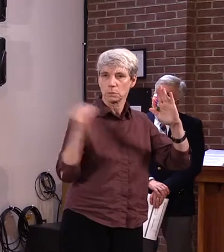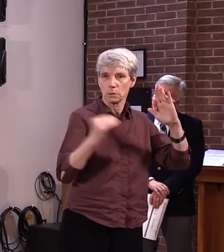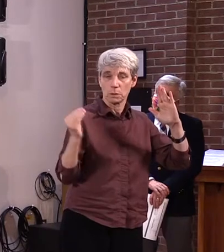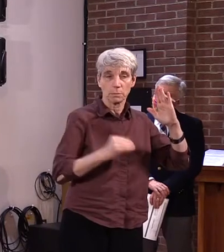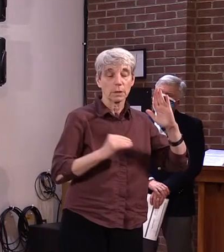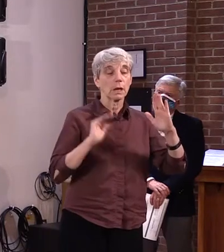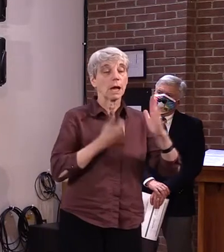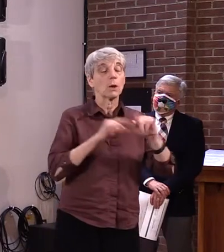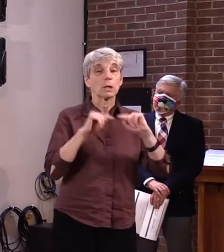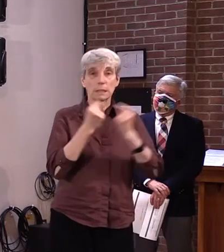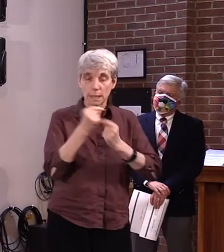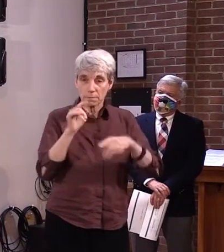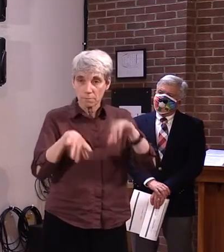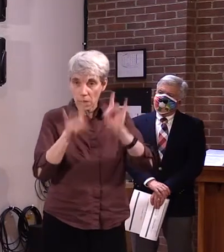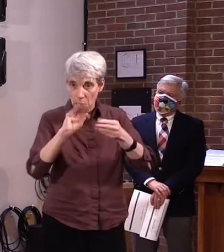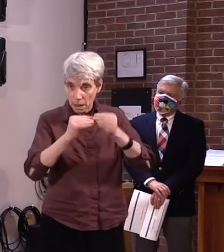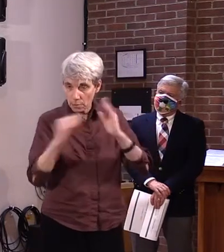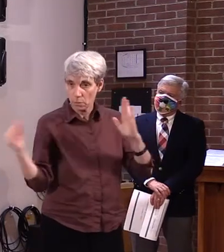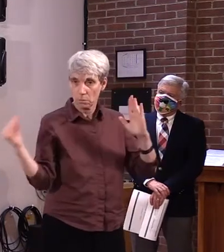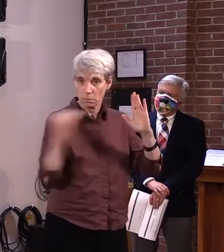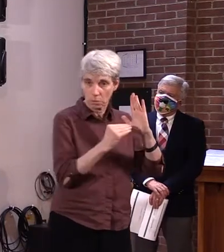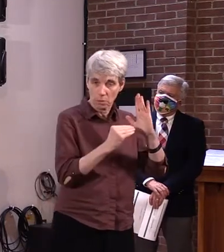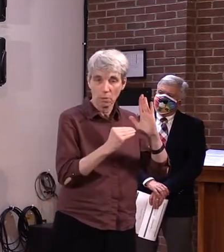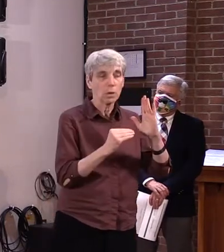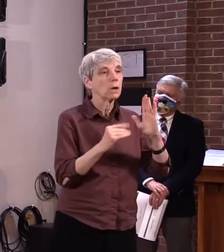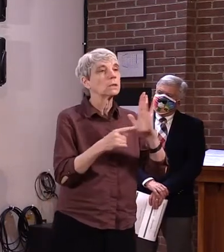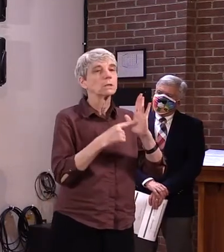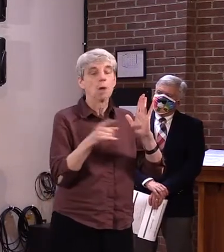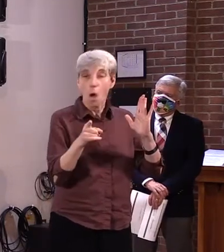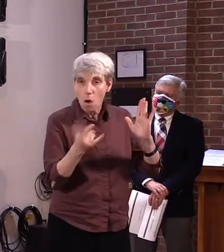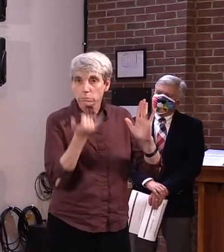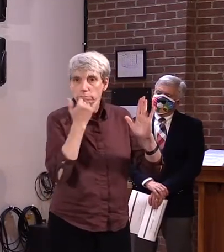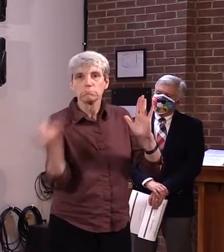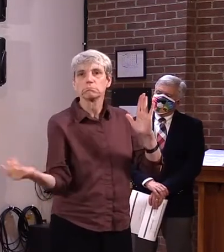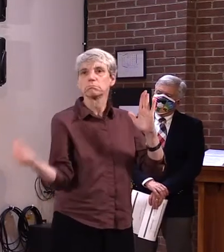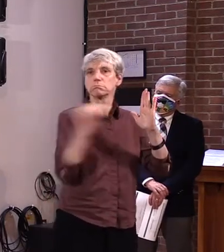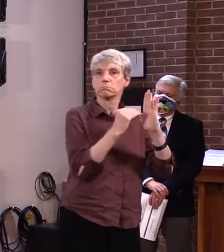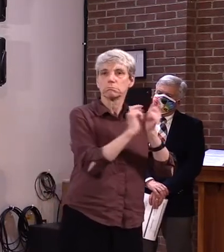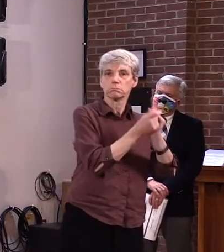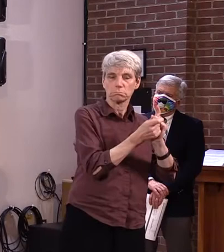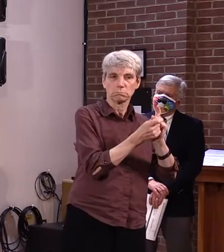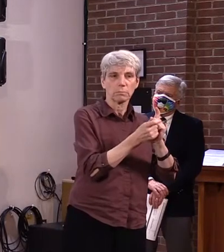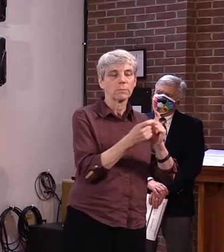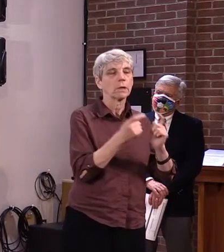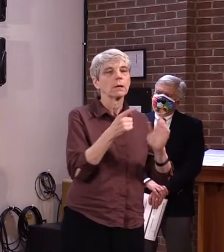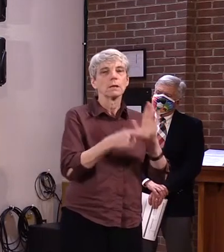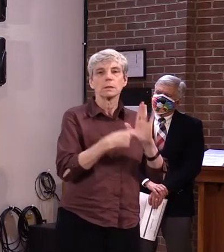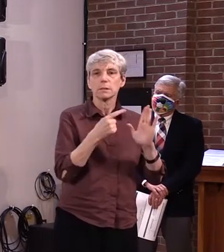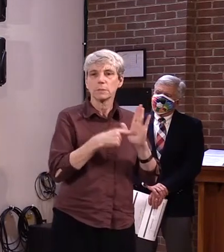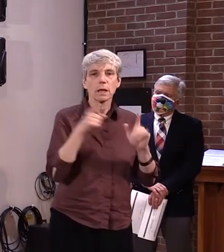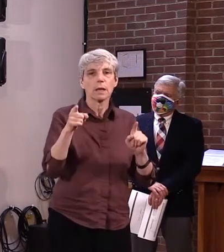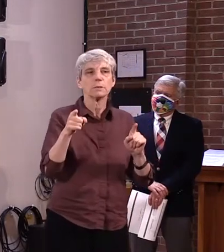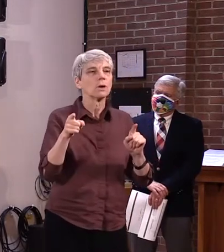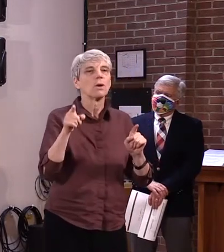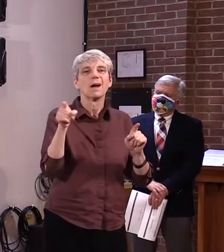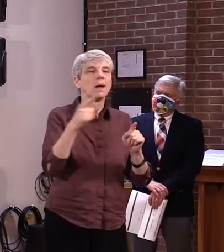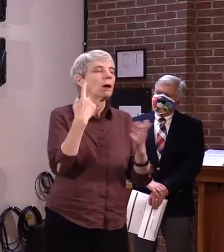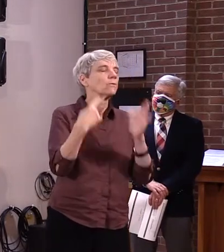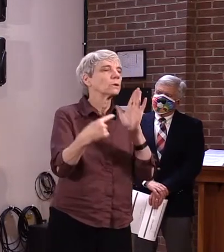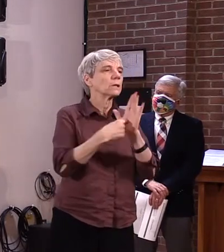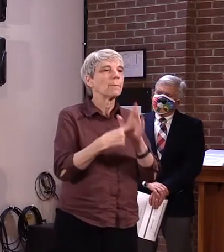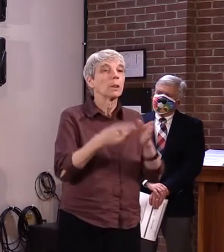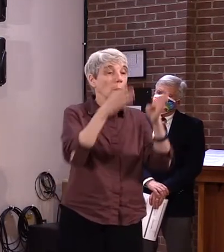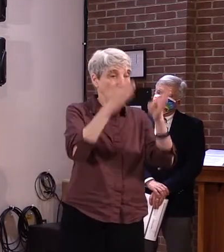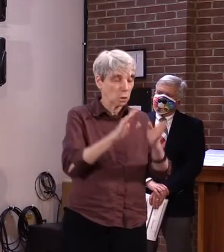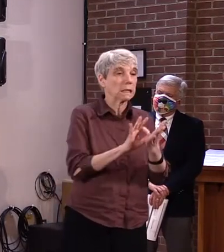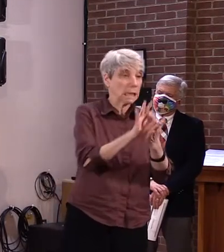they either change the day, they may have to actually reconcile the data with other data, there may be a duplication of cases that they weren't